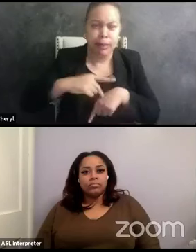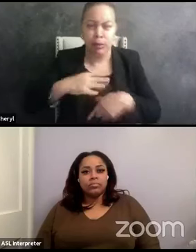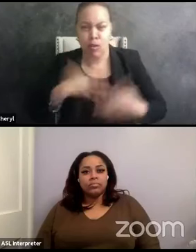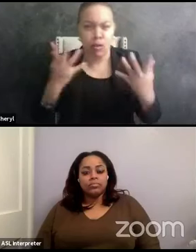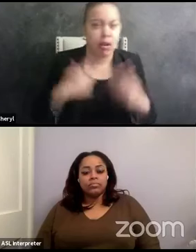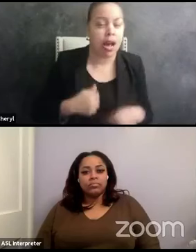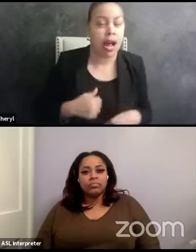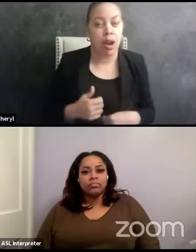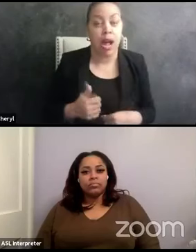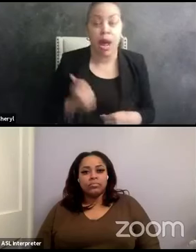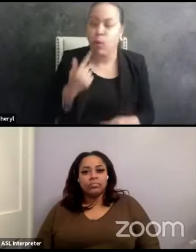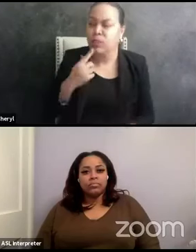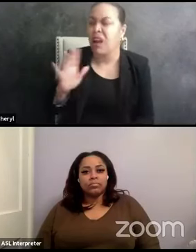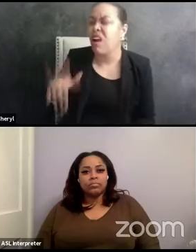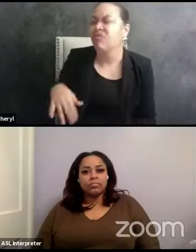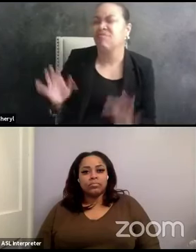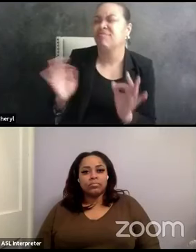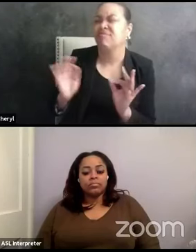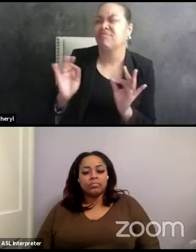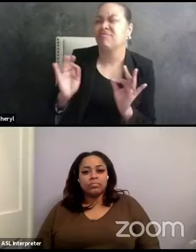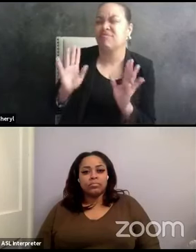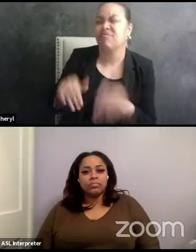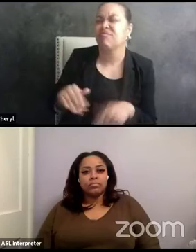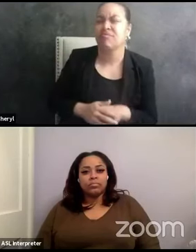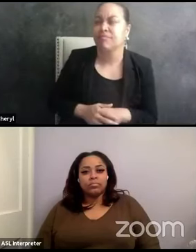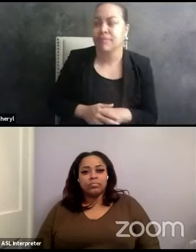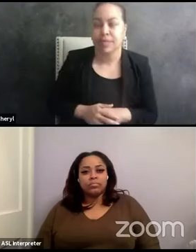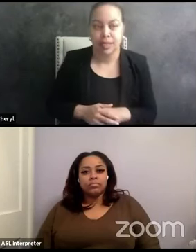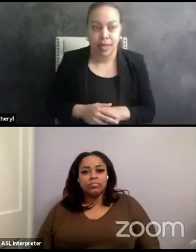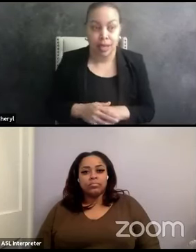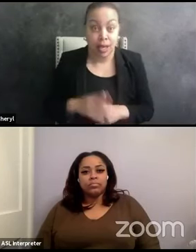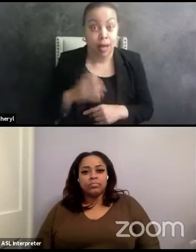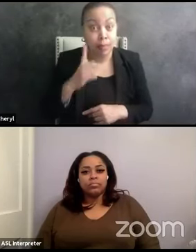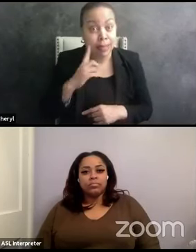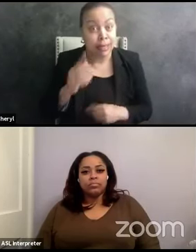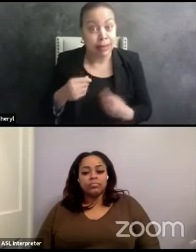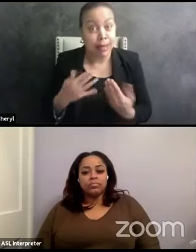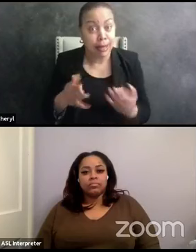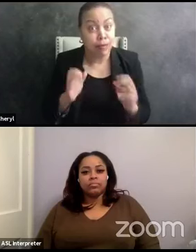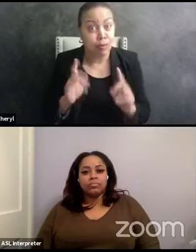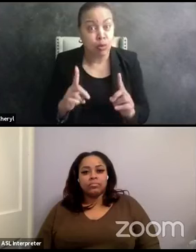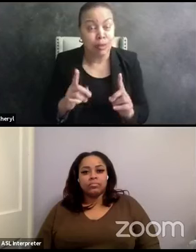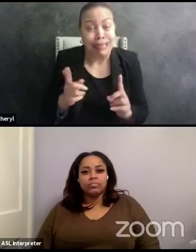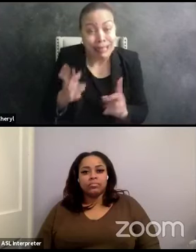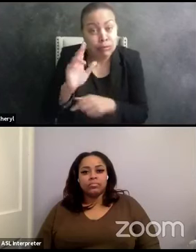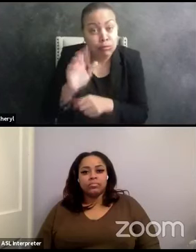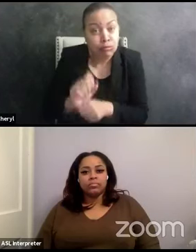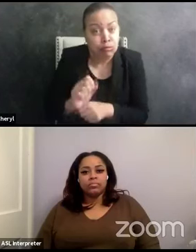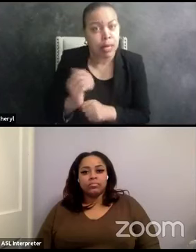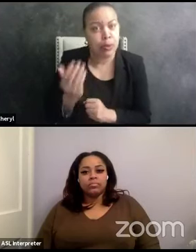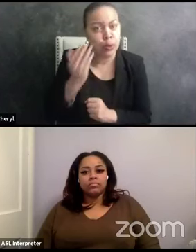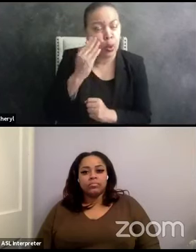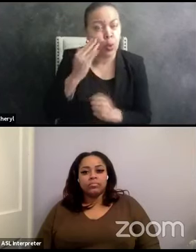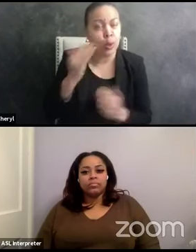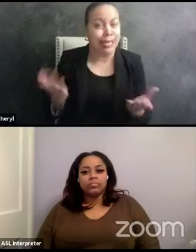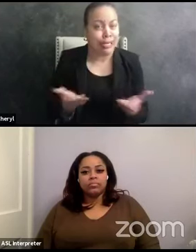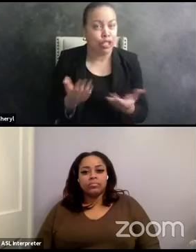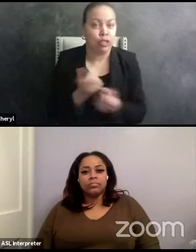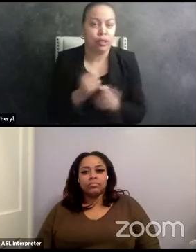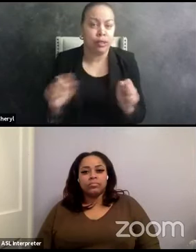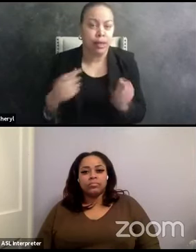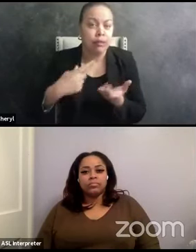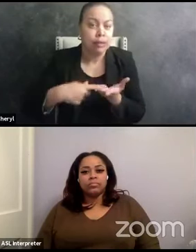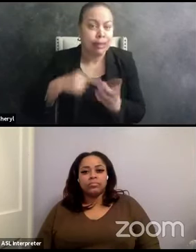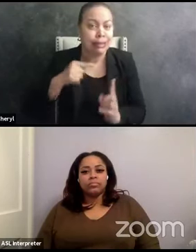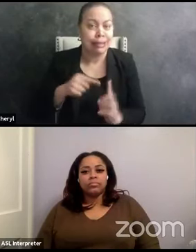I'm not going to tell him it's not a big deal or tell him he's overreacting, because I have made space that says, like, this is a place where it's safe to talk about